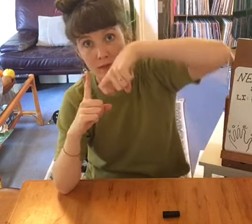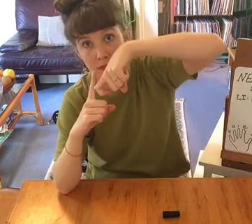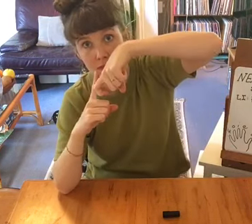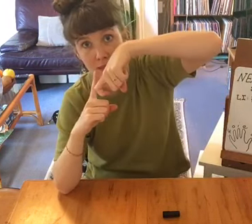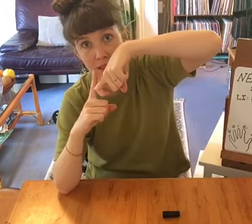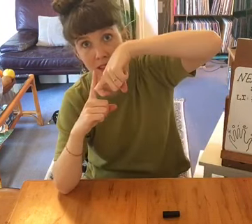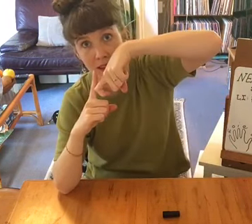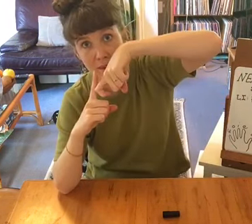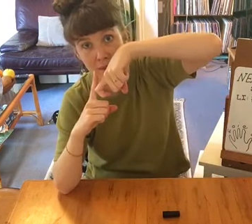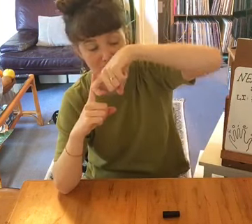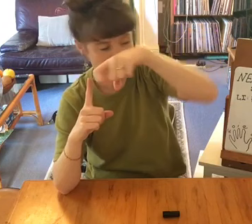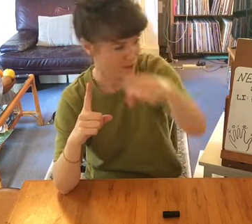like that.